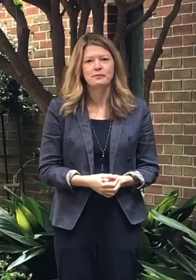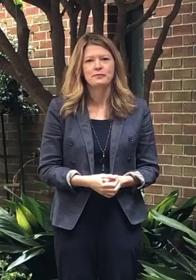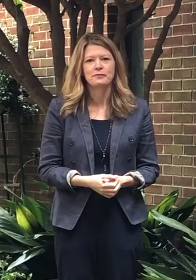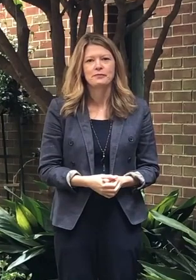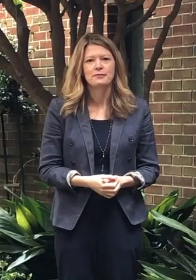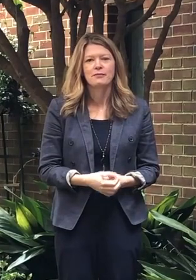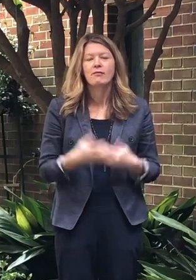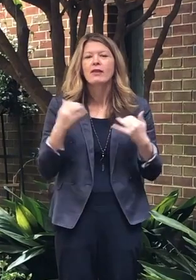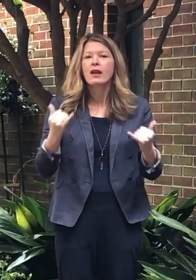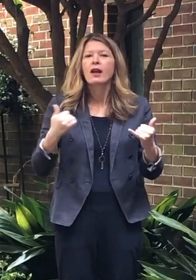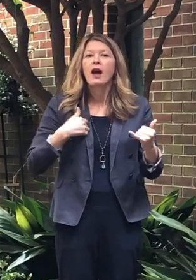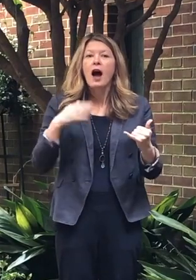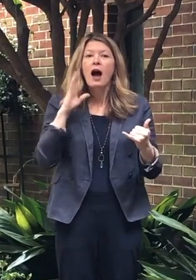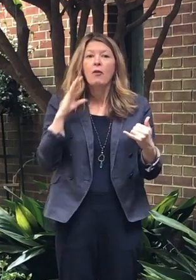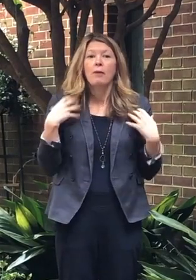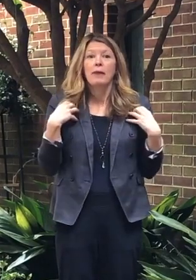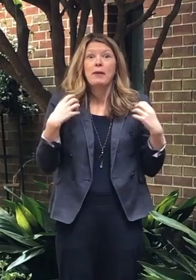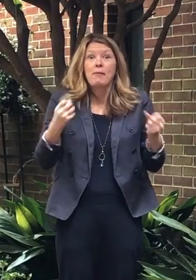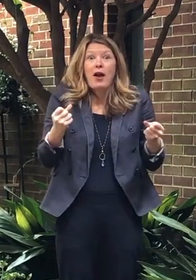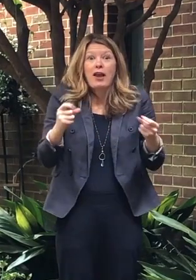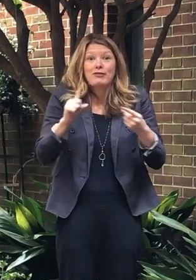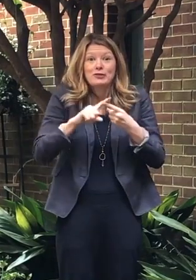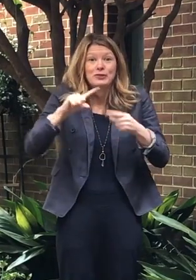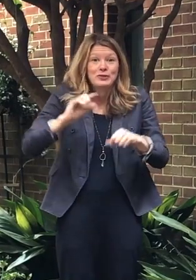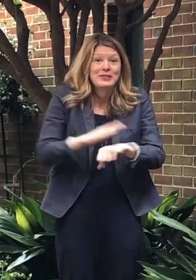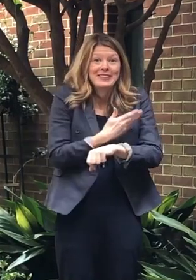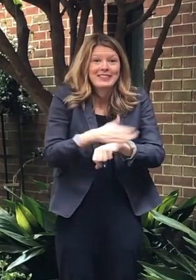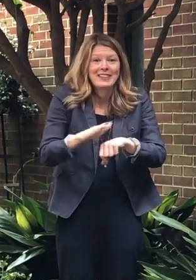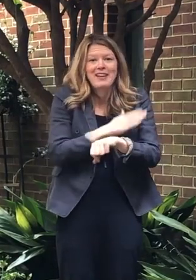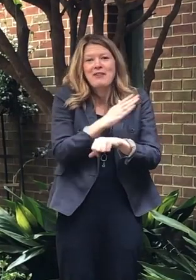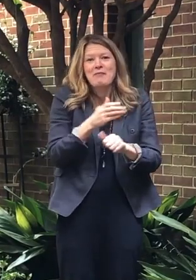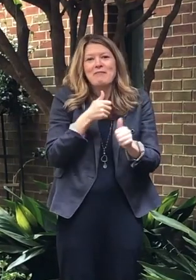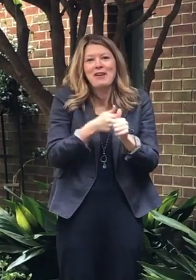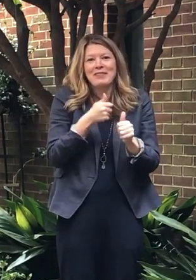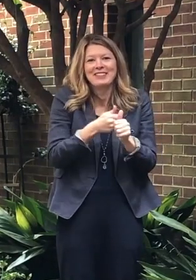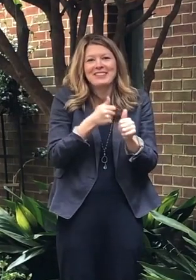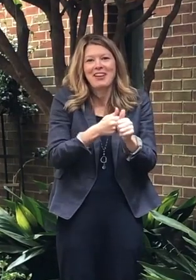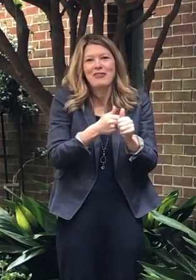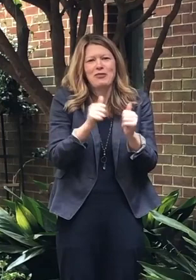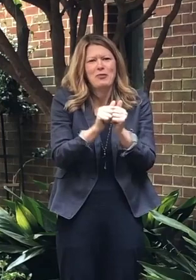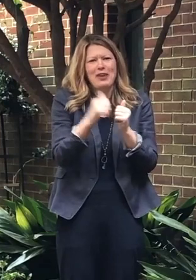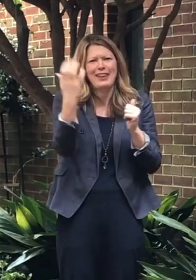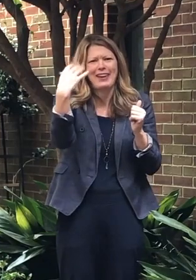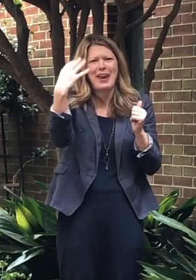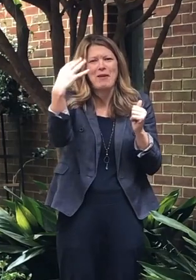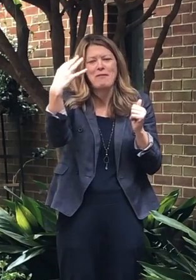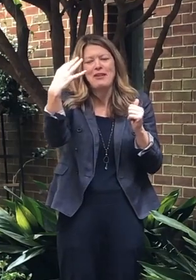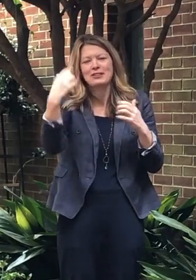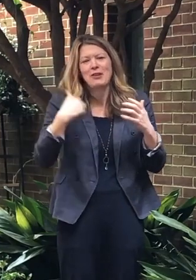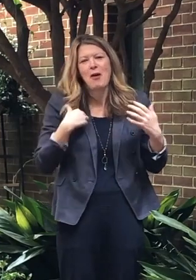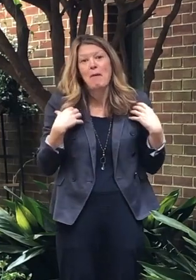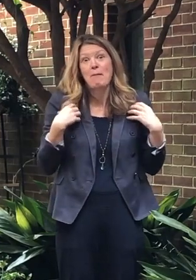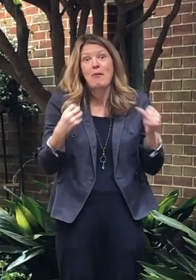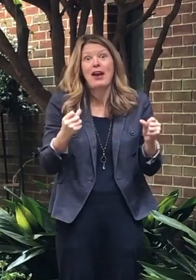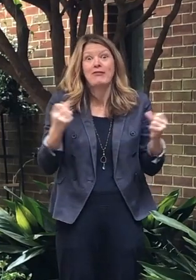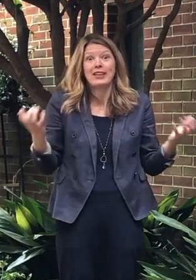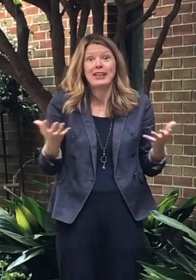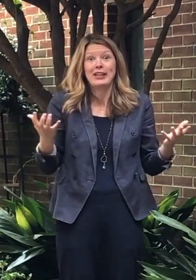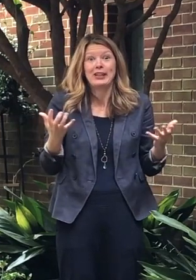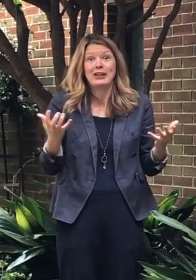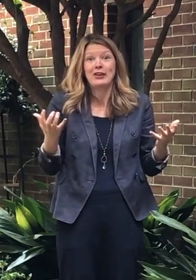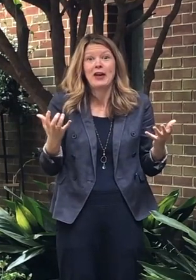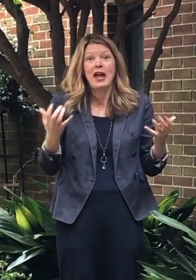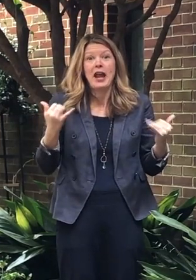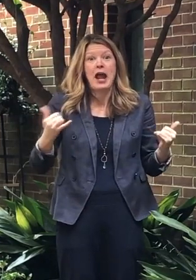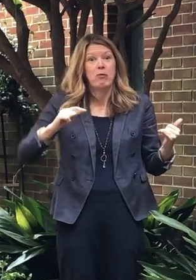And I'm going to be brave enough to sing by myself on camera. So I hope that means you'll be brave enough to sing